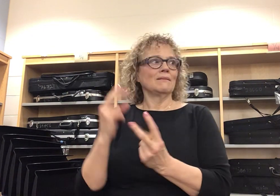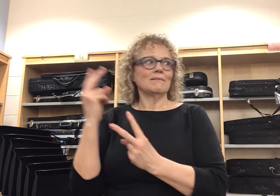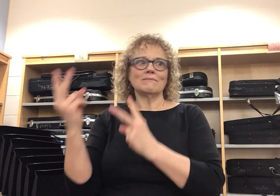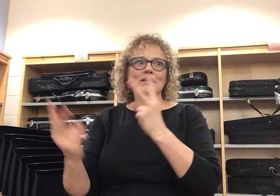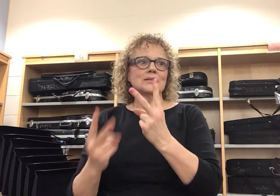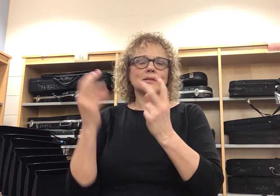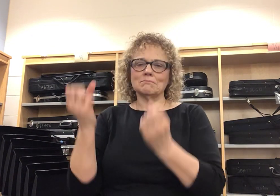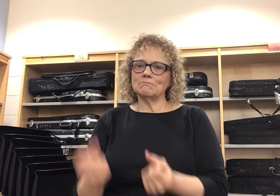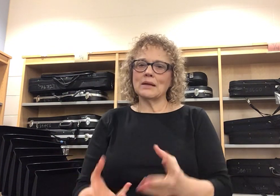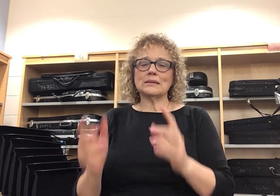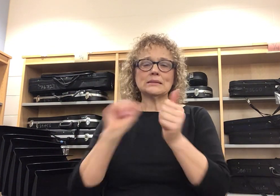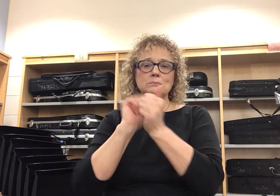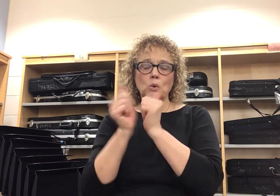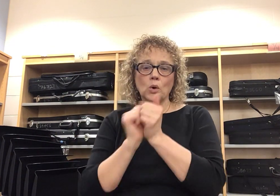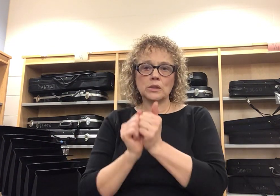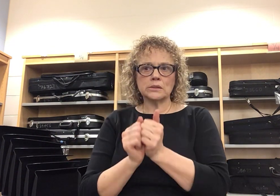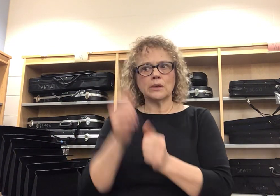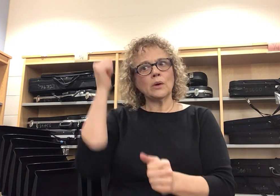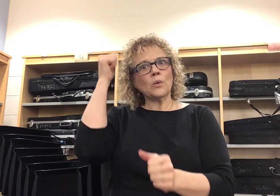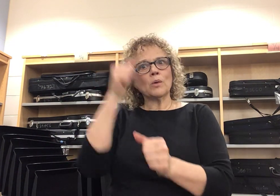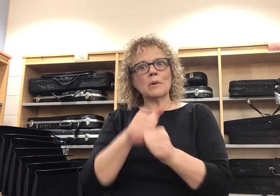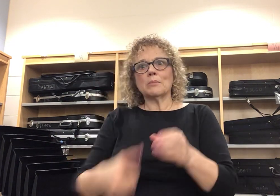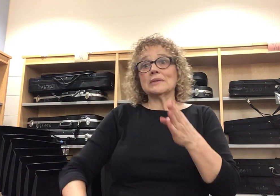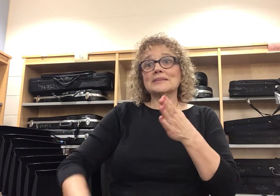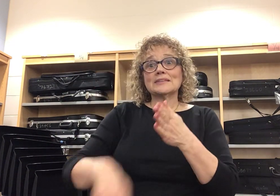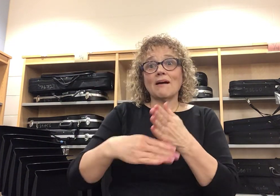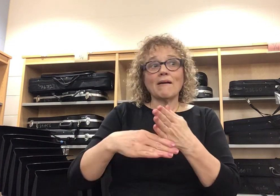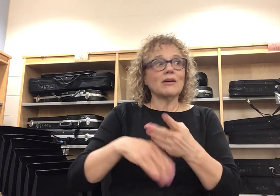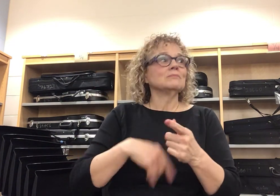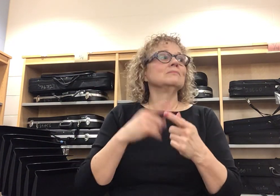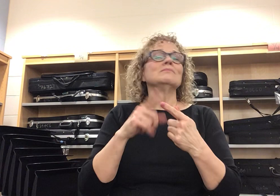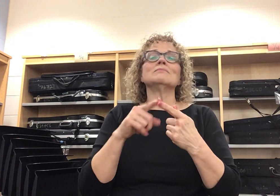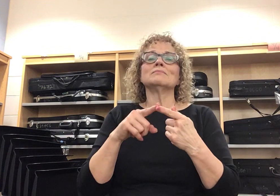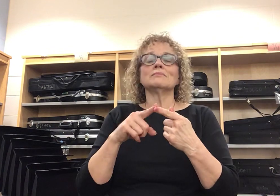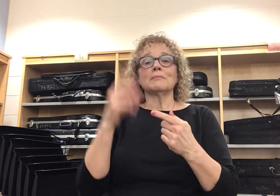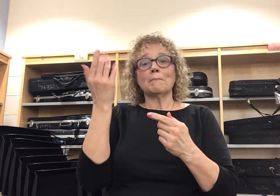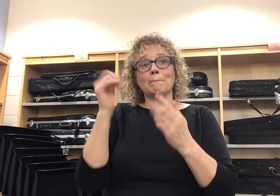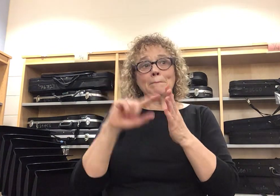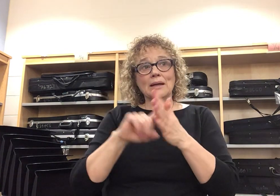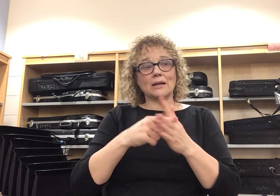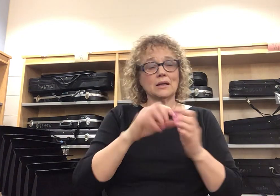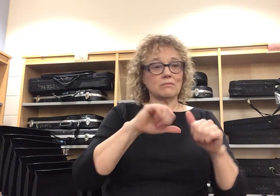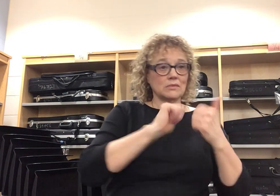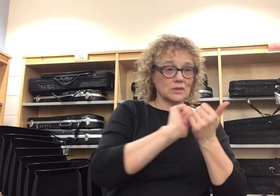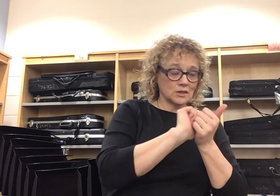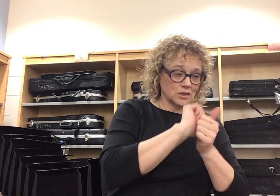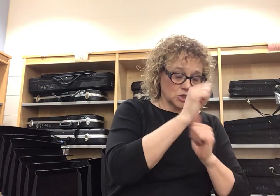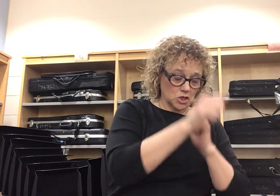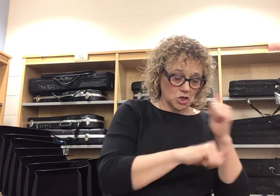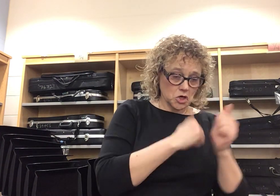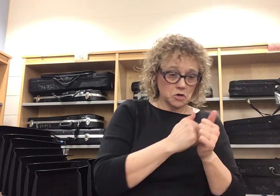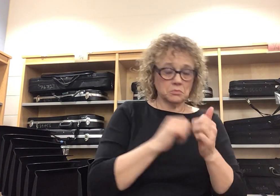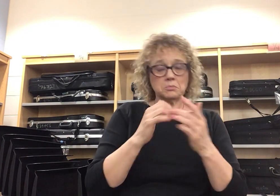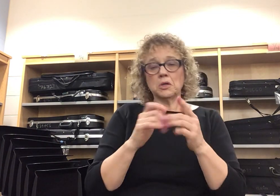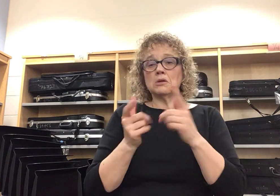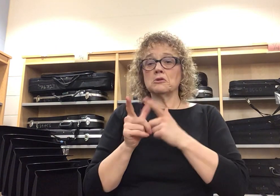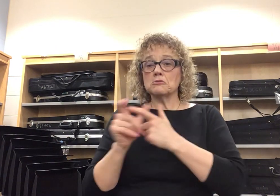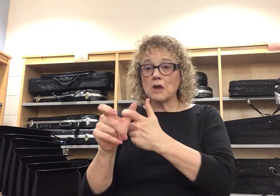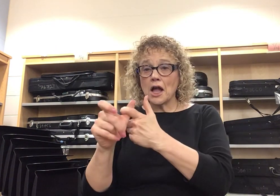forget soccer and some of the things that were toward the beginning of the year. And then you can cover track, baseball, basketball,